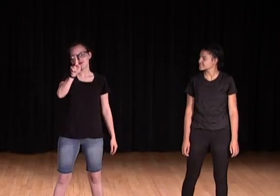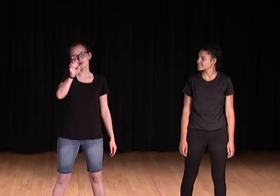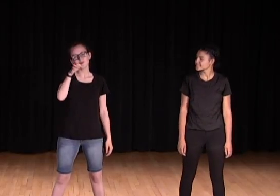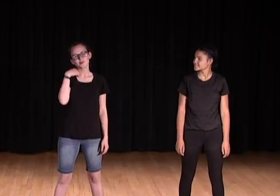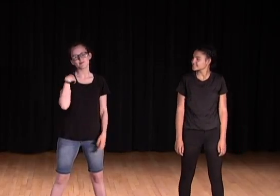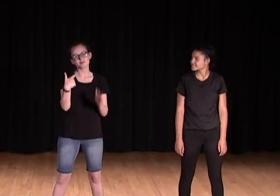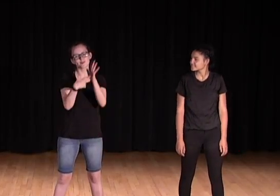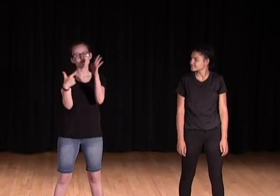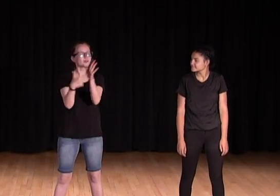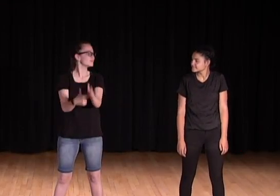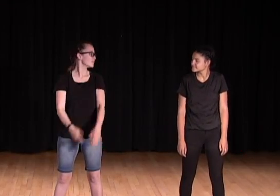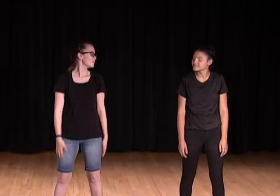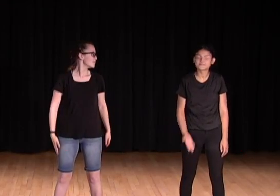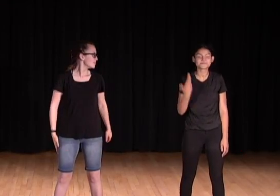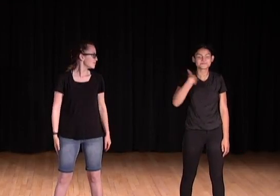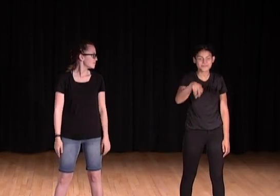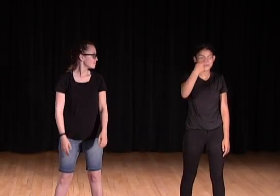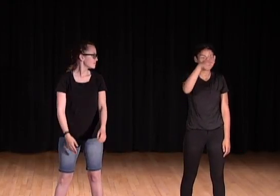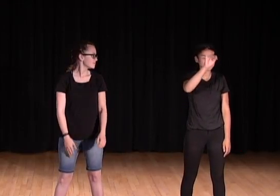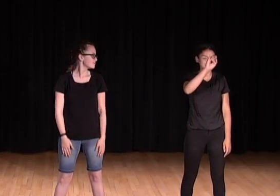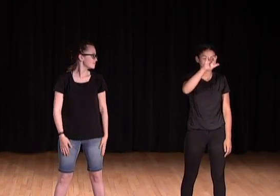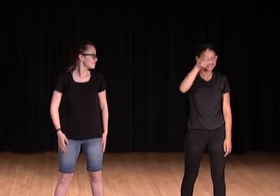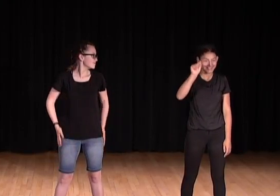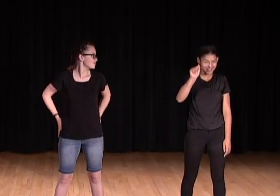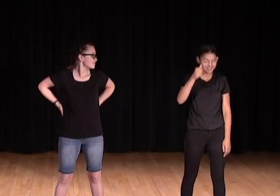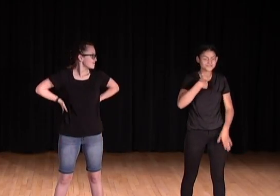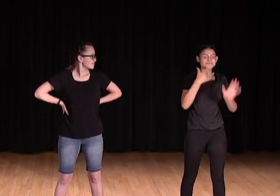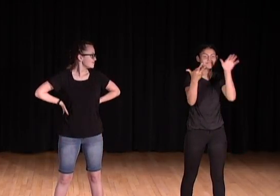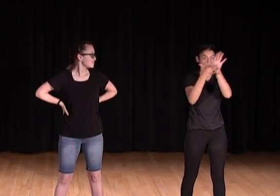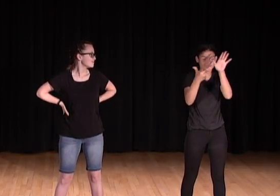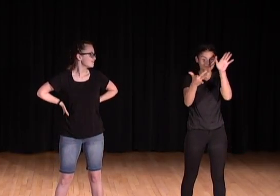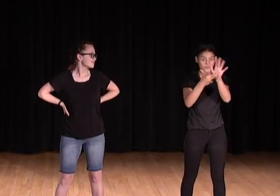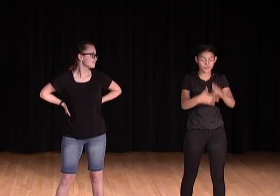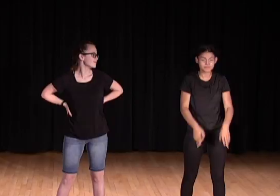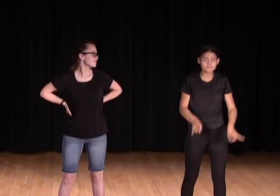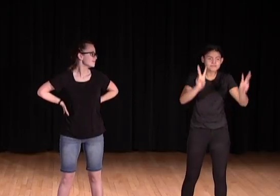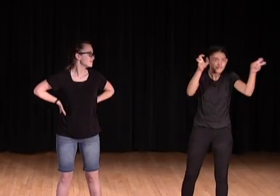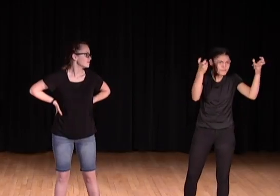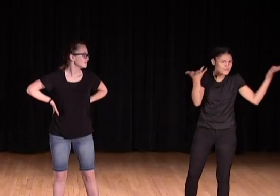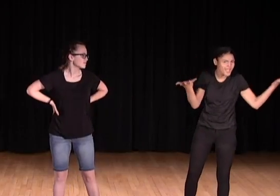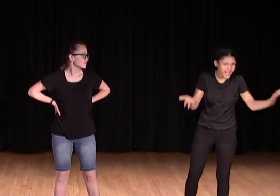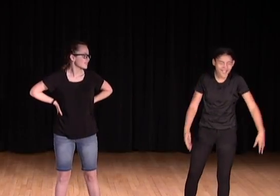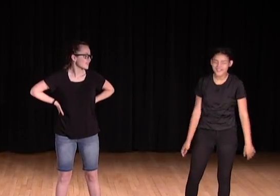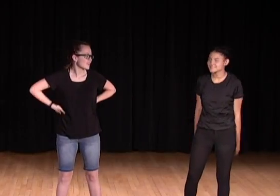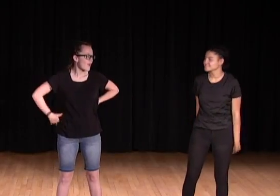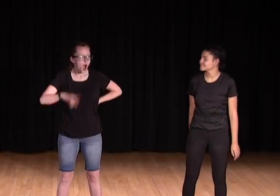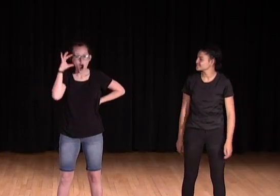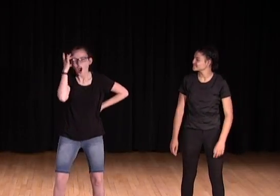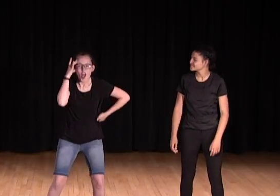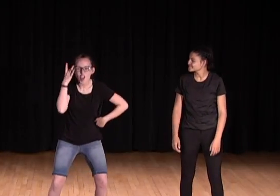Hello, I'm Brooke. I'm a junior. Hi, I'm Priscilla. I'm a sophomore. The title is